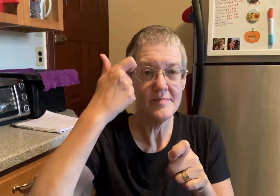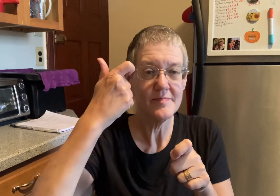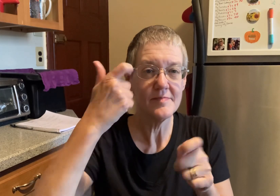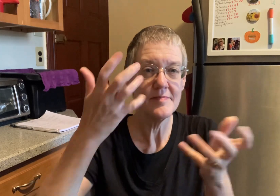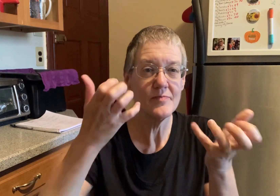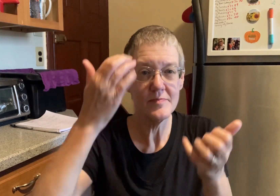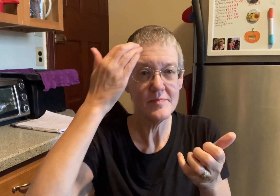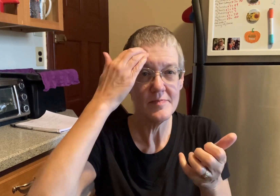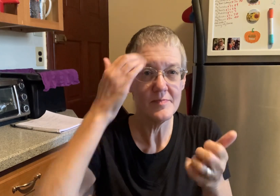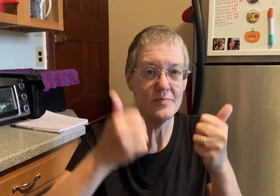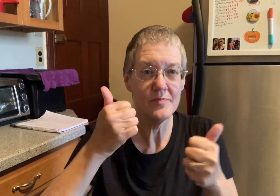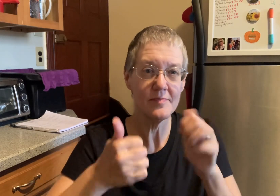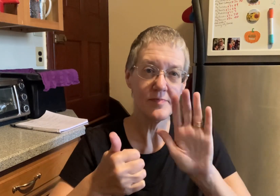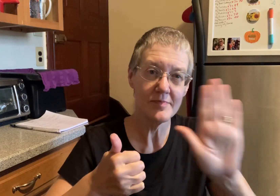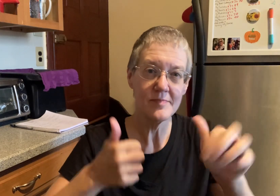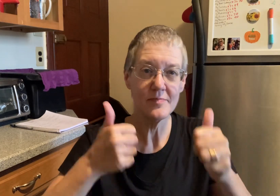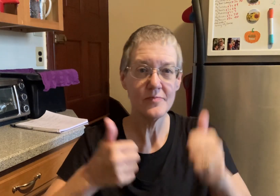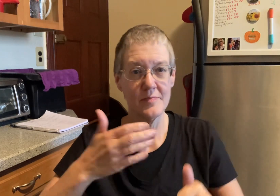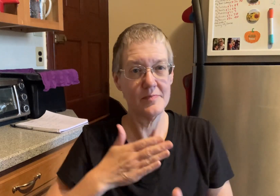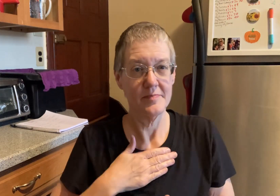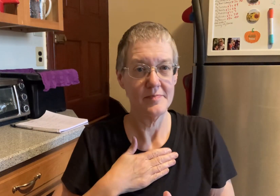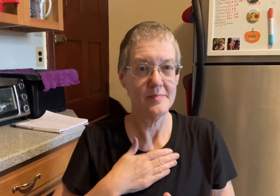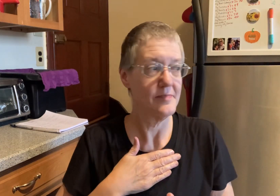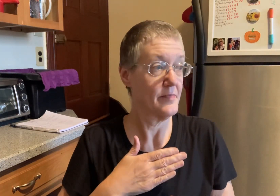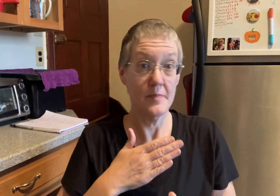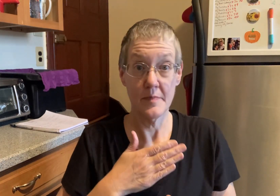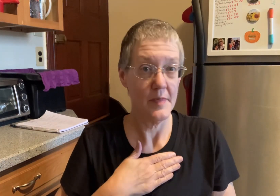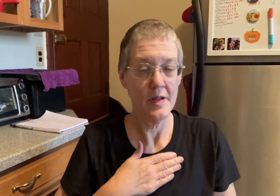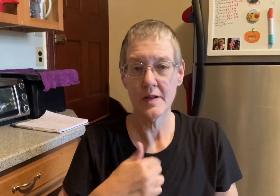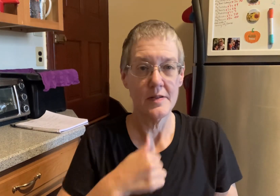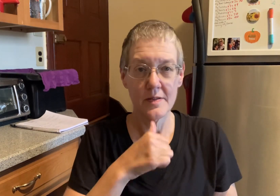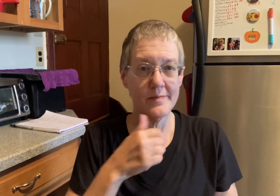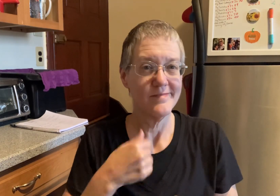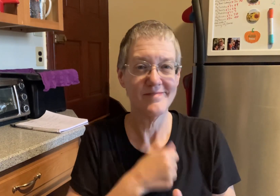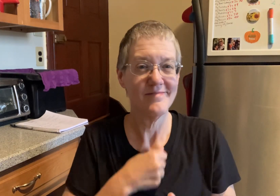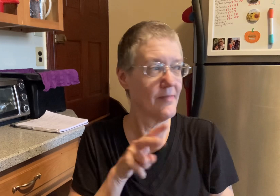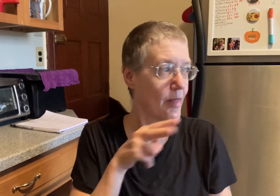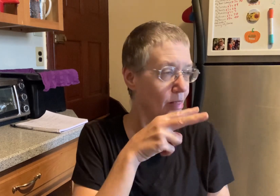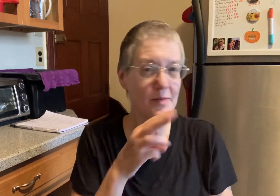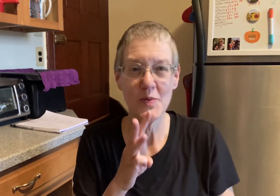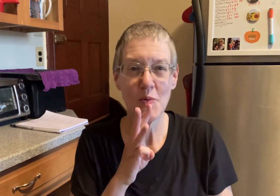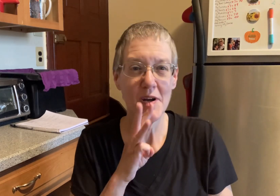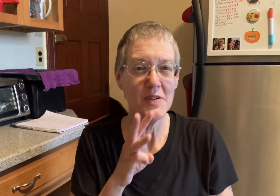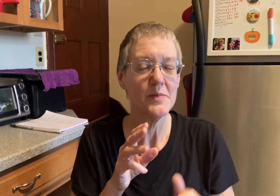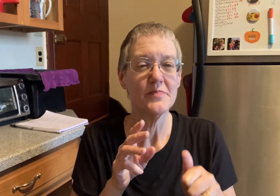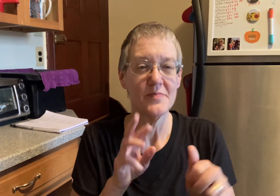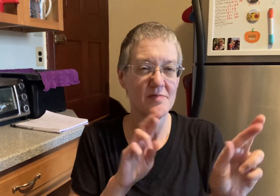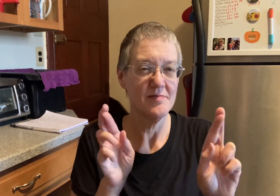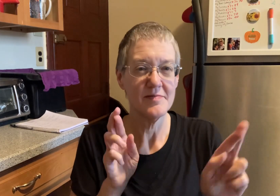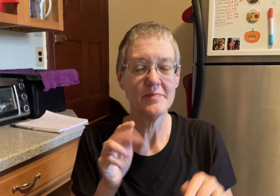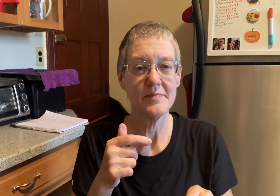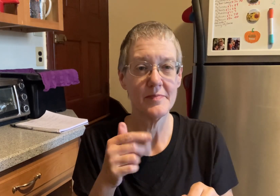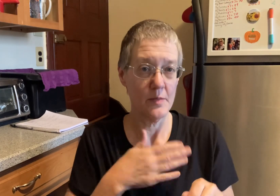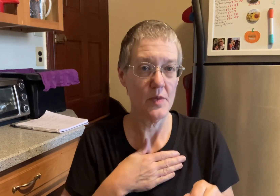I tied up Dale's tamales because I want to be able to tell ours apart. Sorry, I was looking at the water. It's